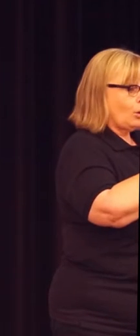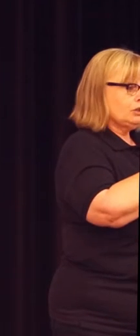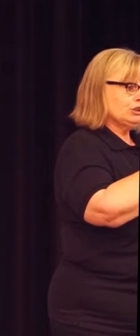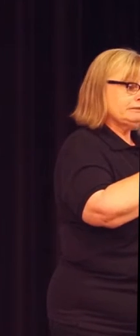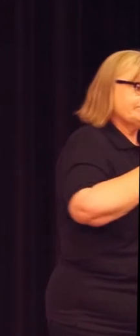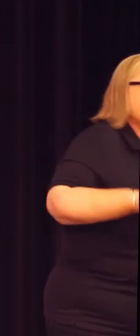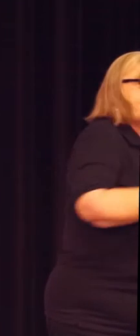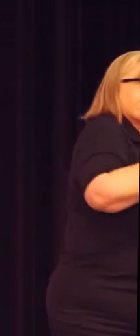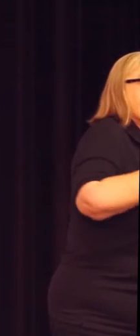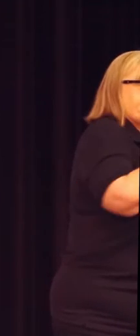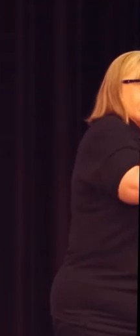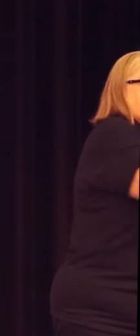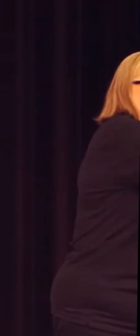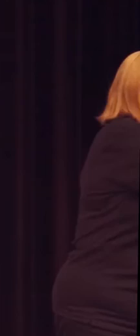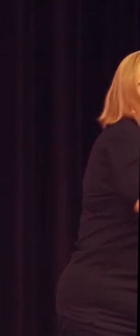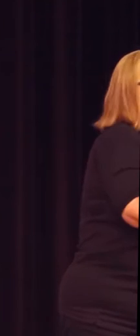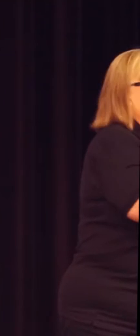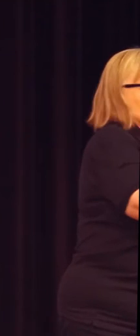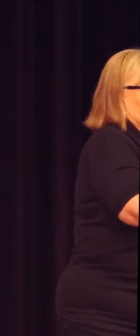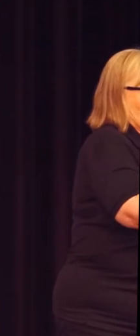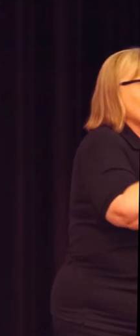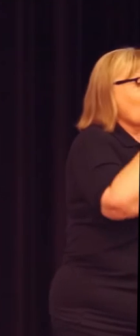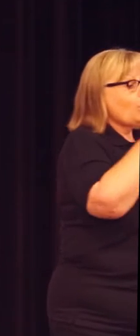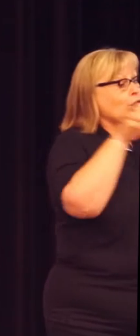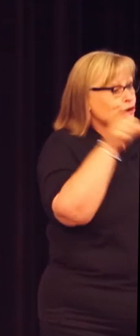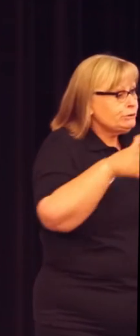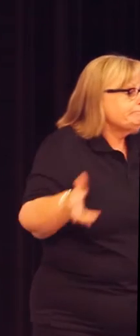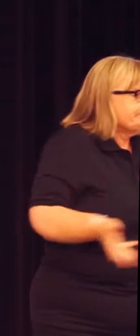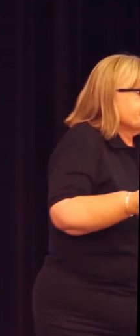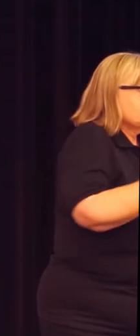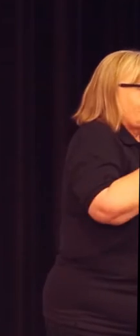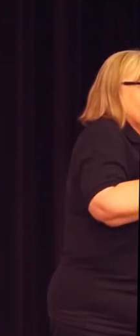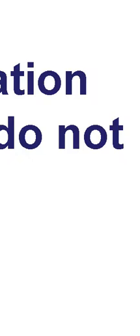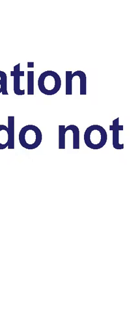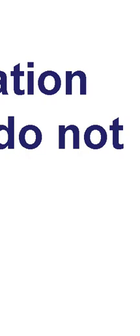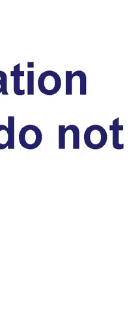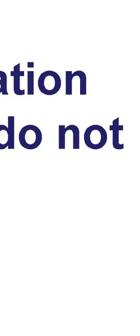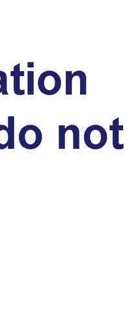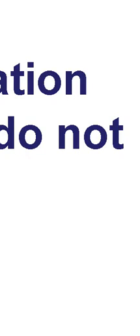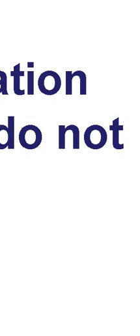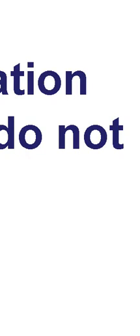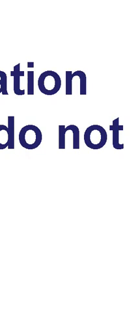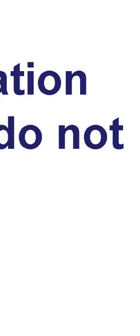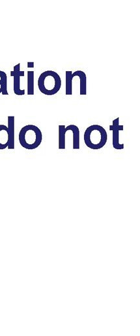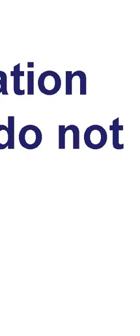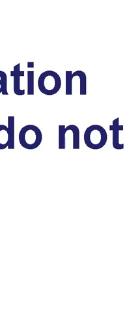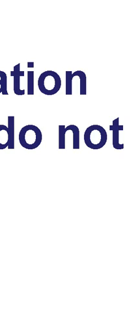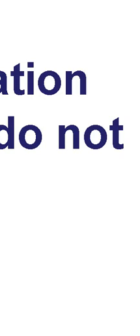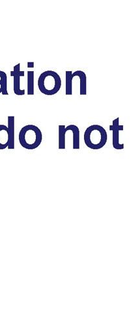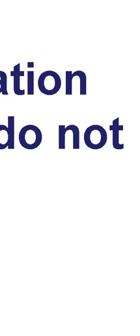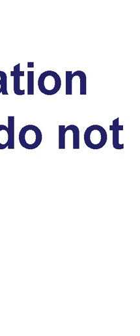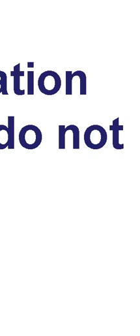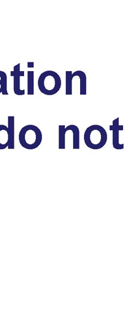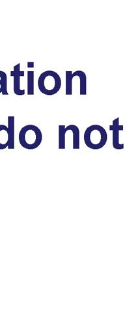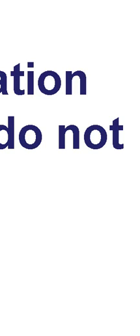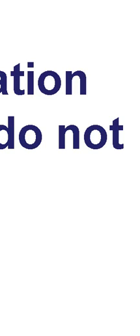But it should not. What should drive the story is this point here. We should